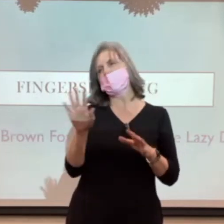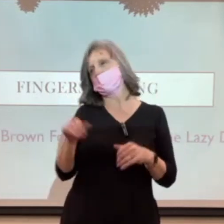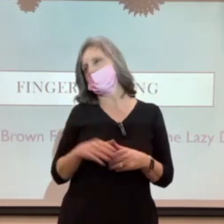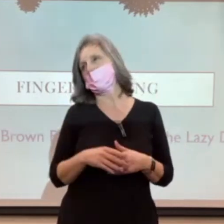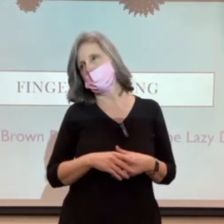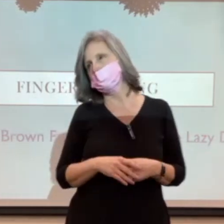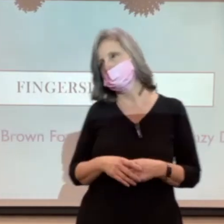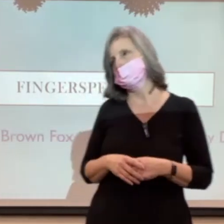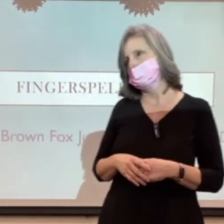not the same.